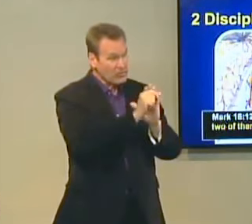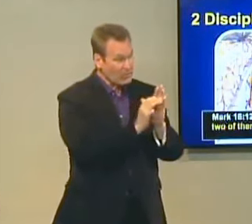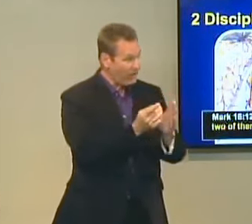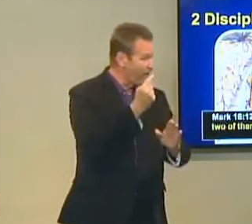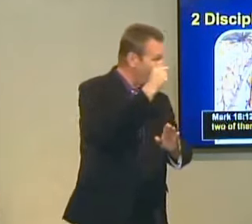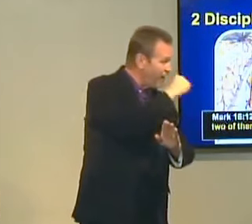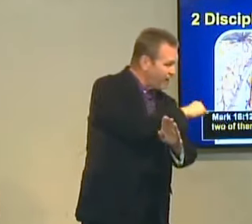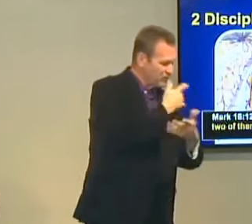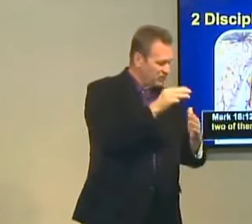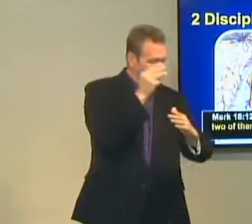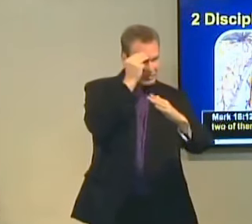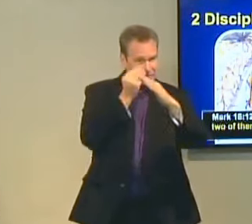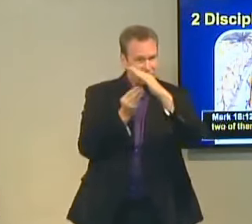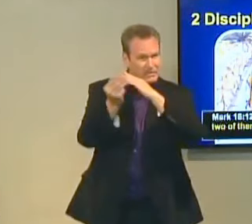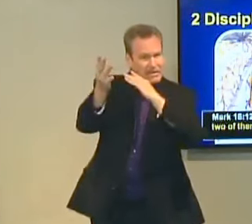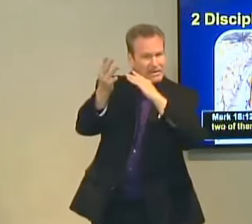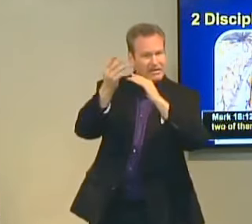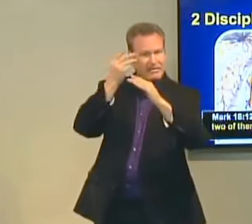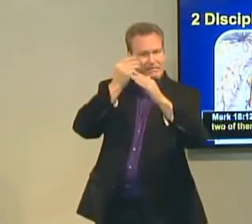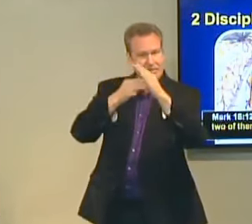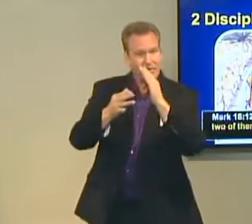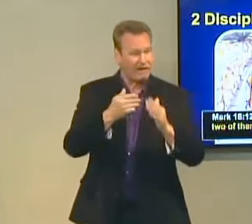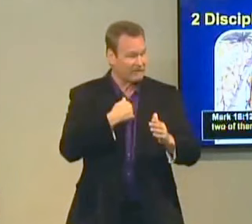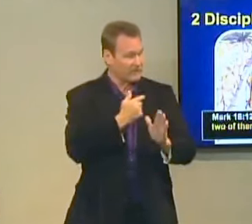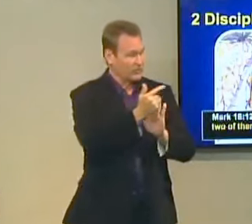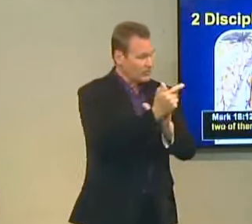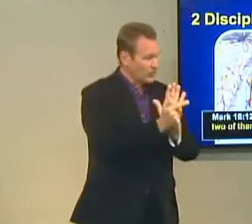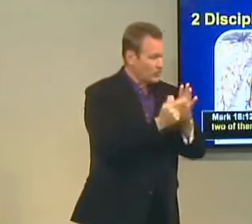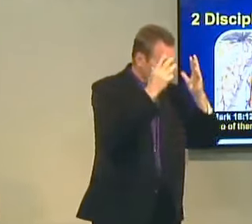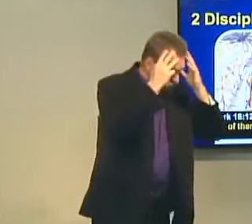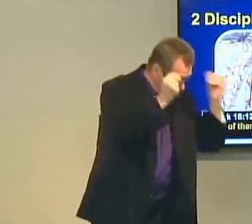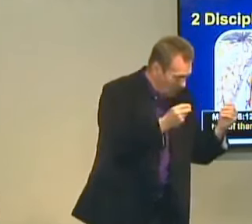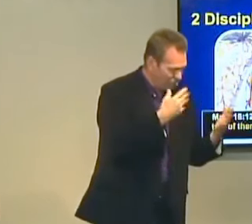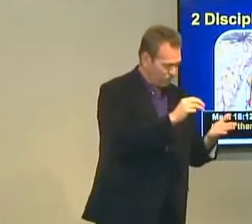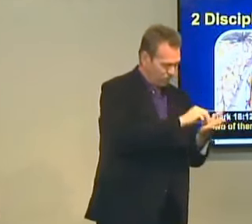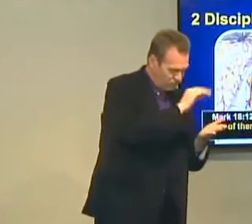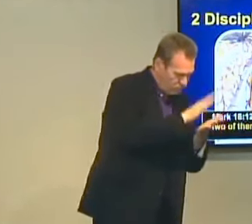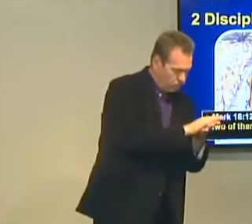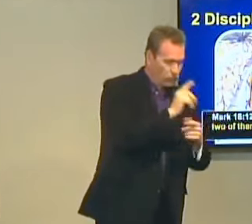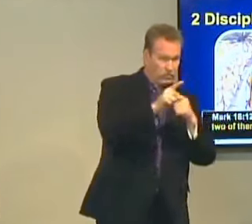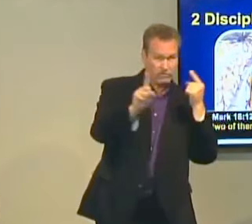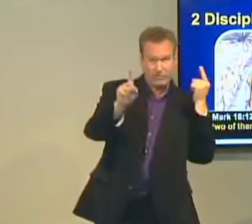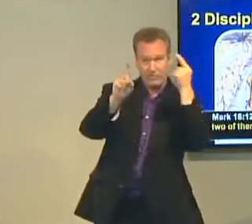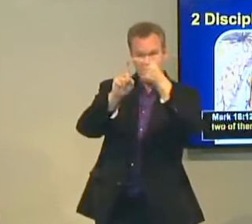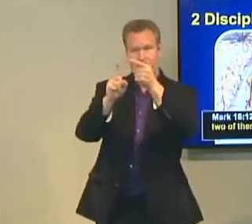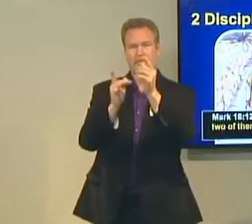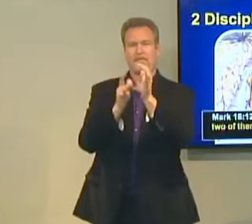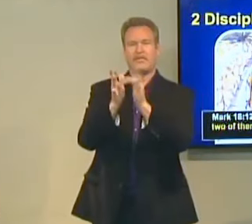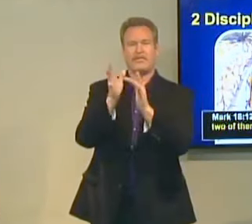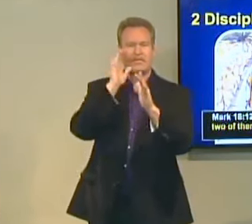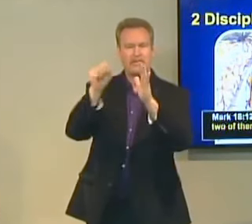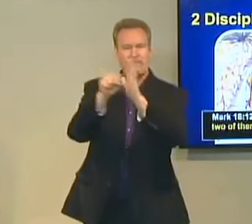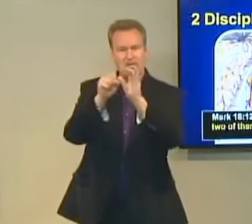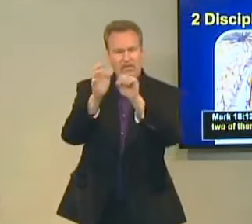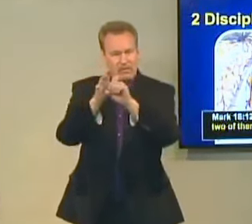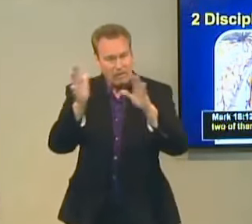And so Jesus. Goes back. And takes the Old Testament. And he tells. How he fulfills. The law and the prophets. It seems like. They're